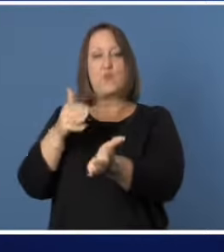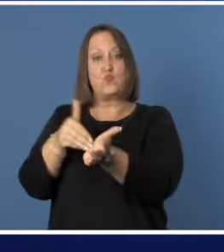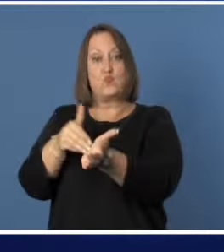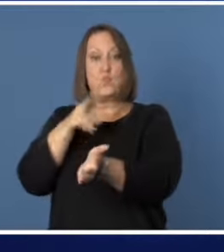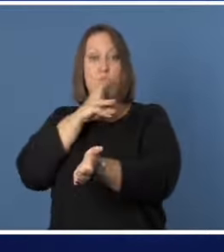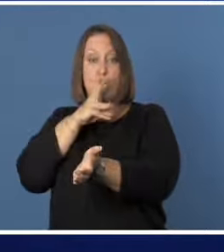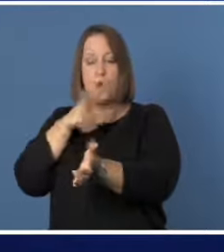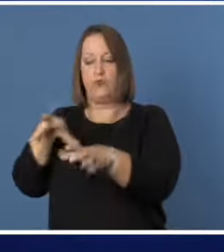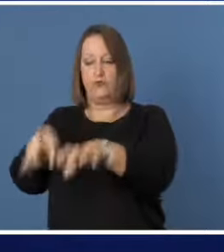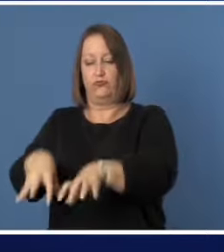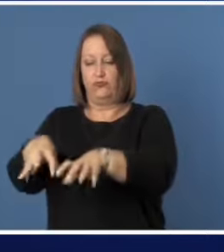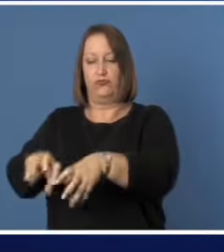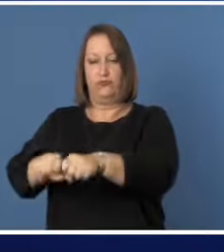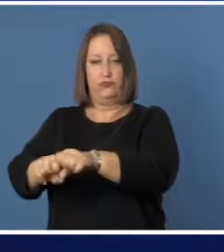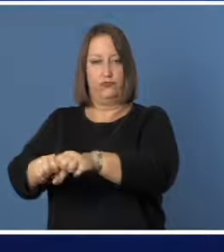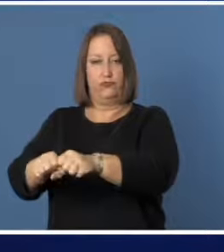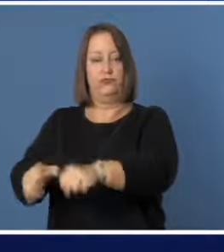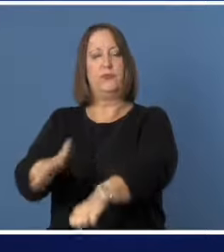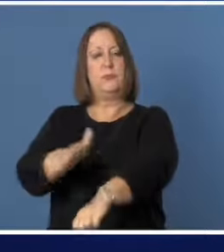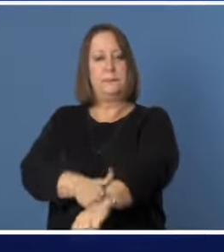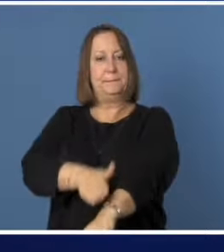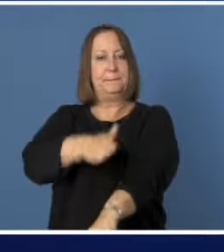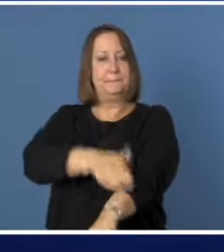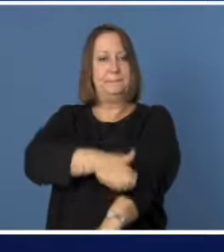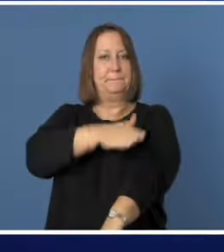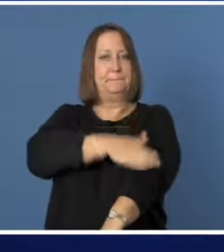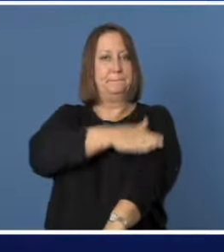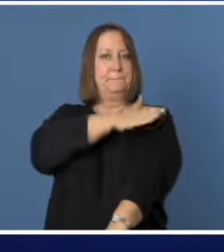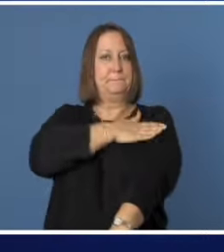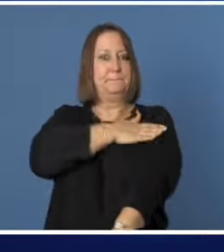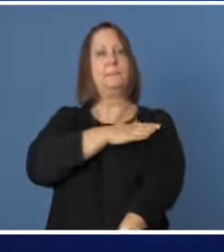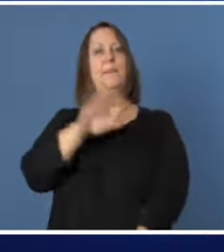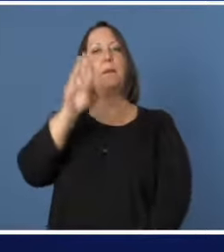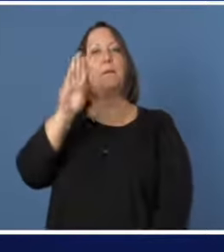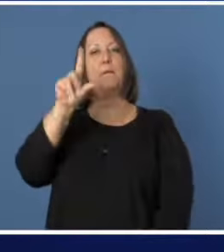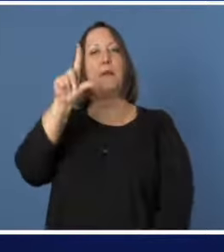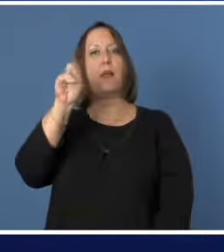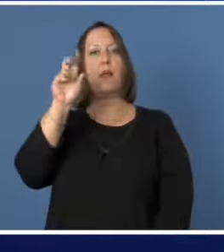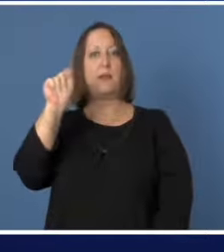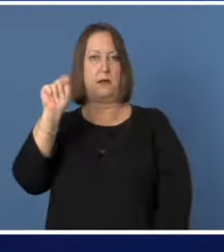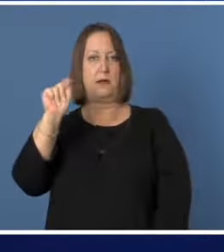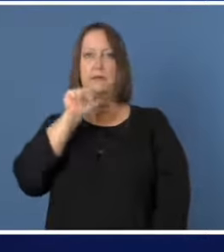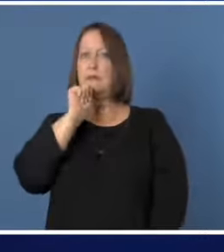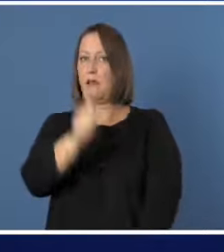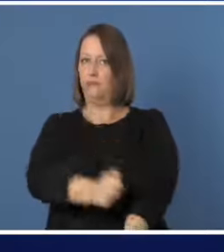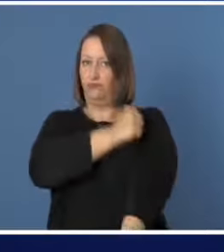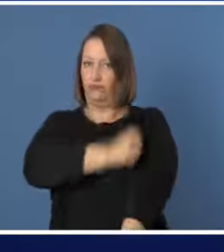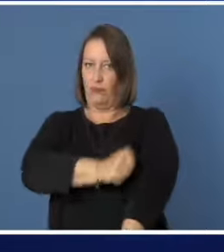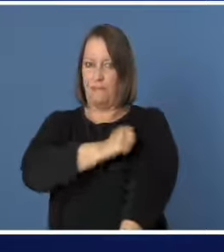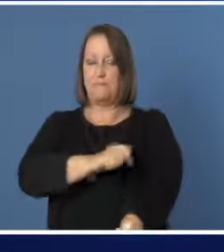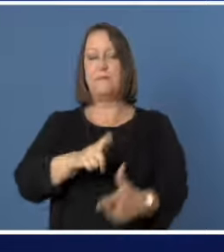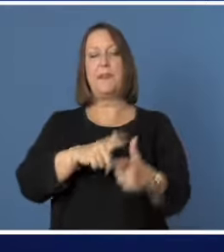With a cloth soaked in soapy water and rinse with clear water.